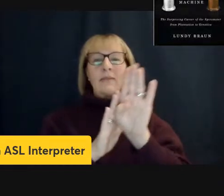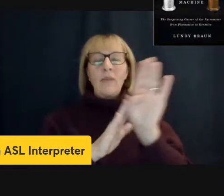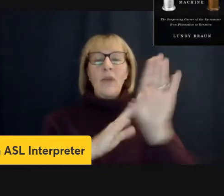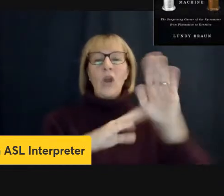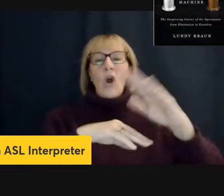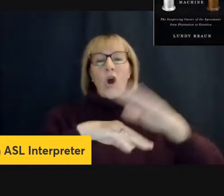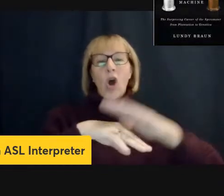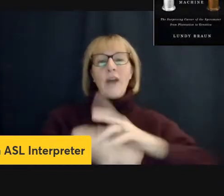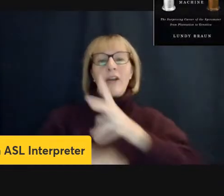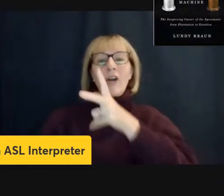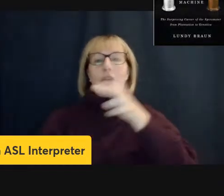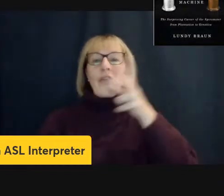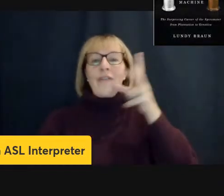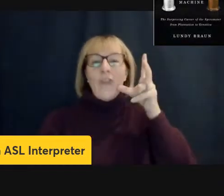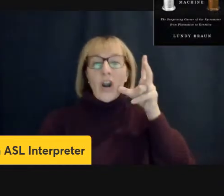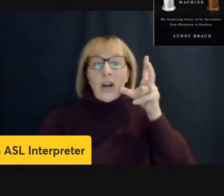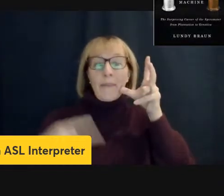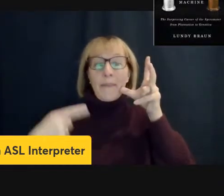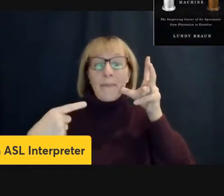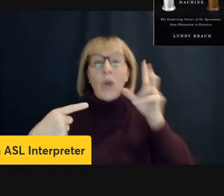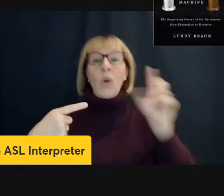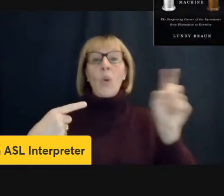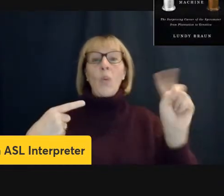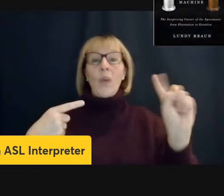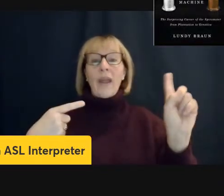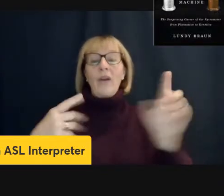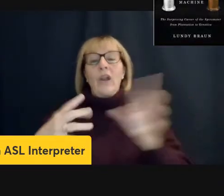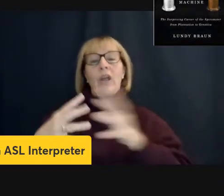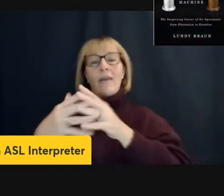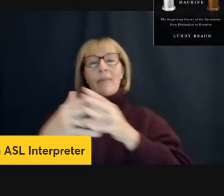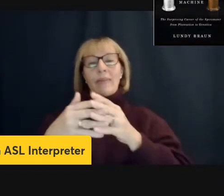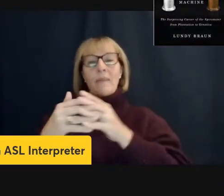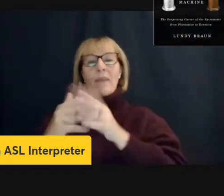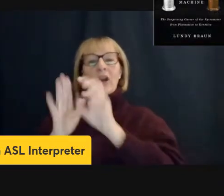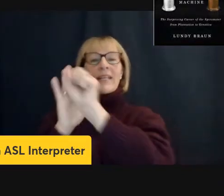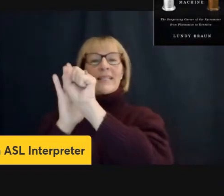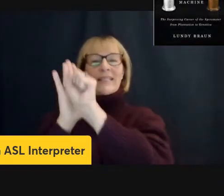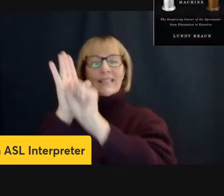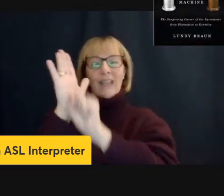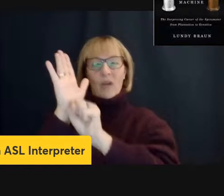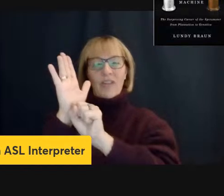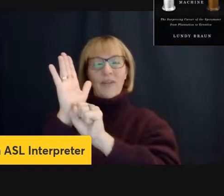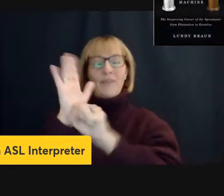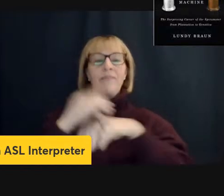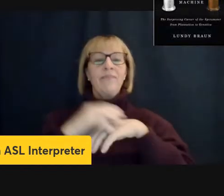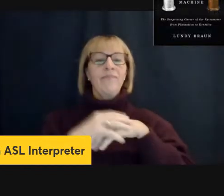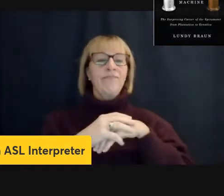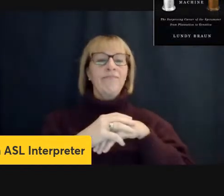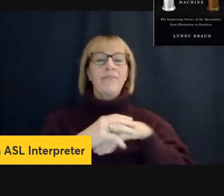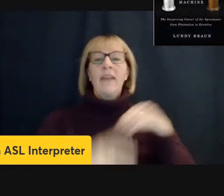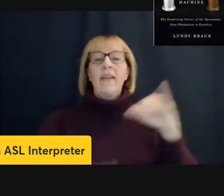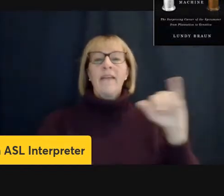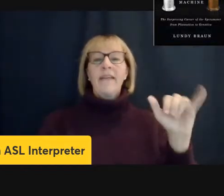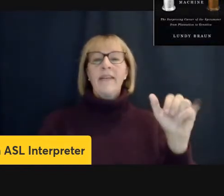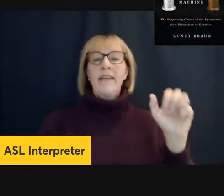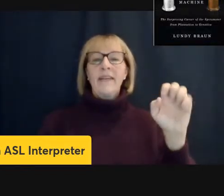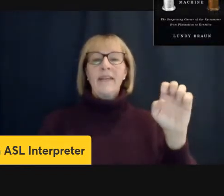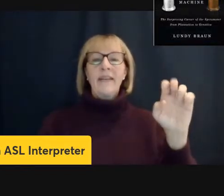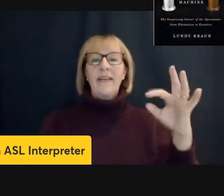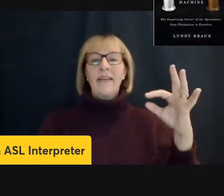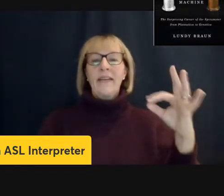plantations of the U.S. South. Jefferson had provided no empirical foundation for